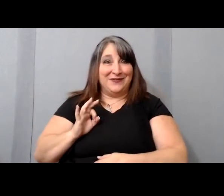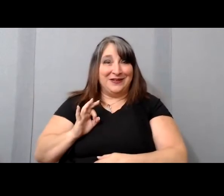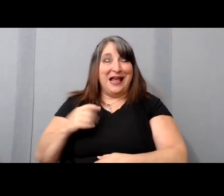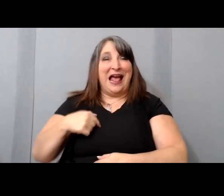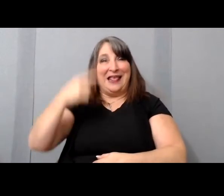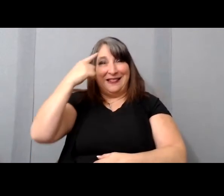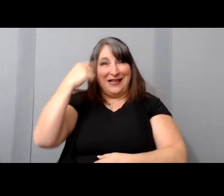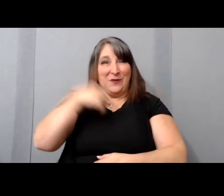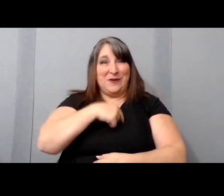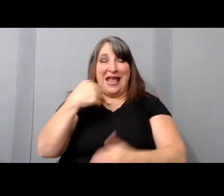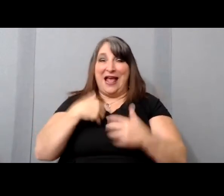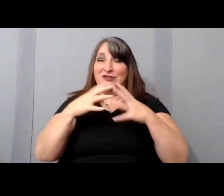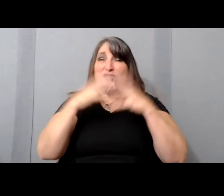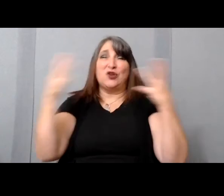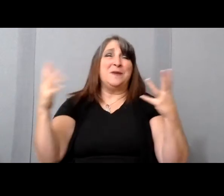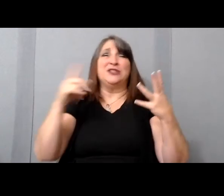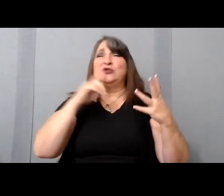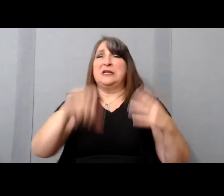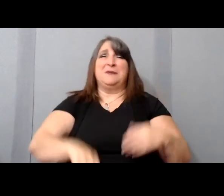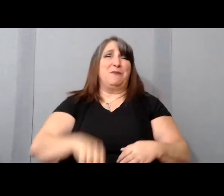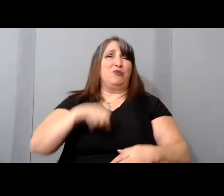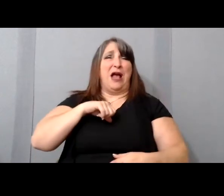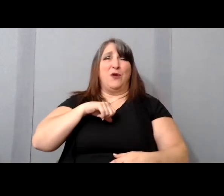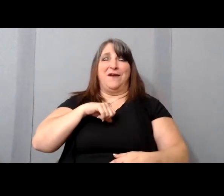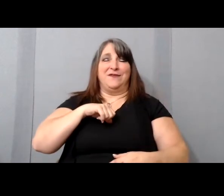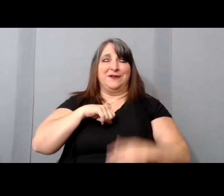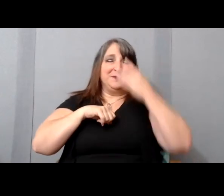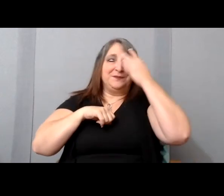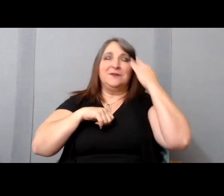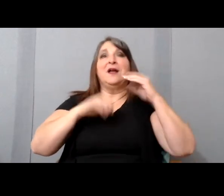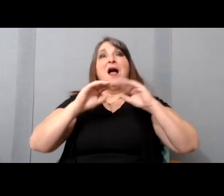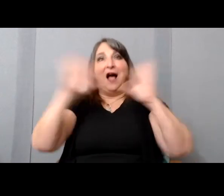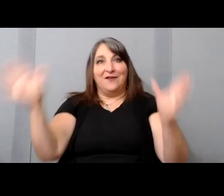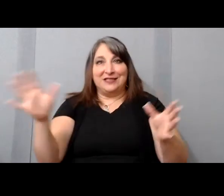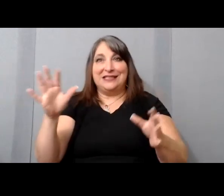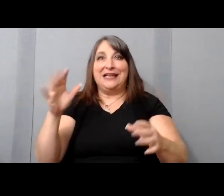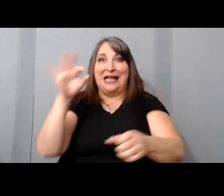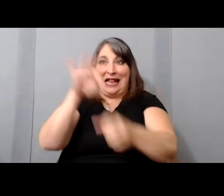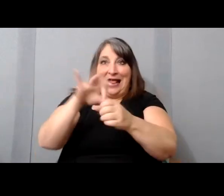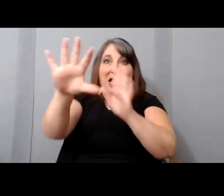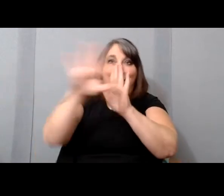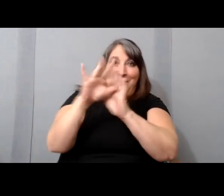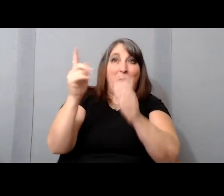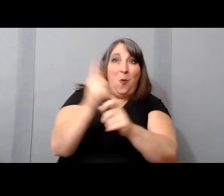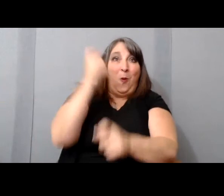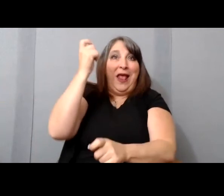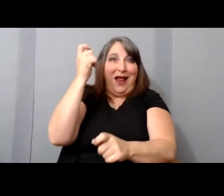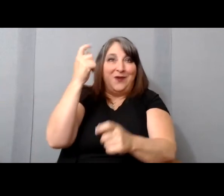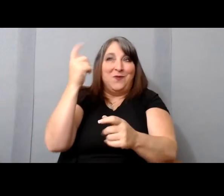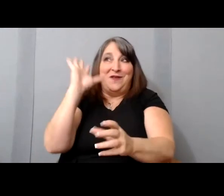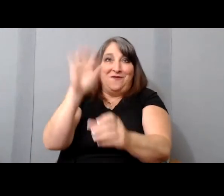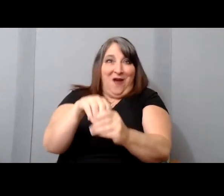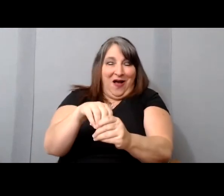got so much to be incredibly proud of. Obviously, there's electoral success that we've all been a part of make